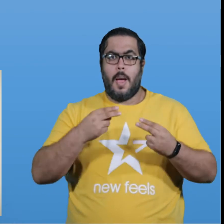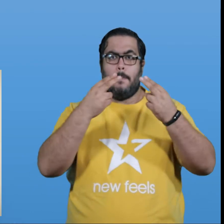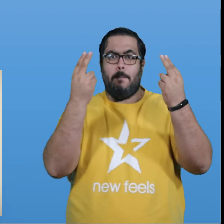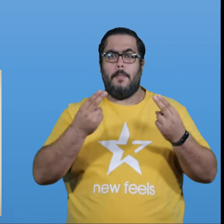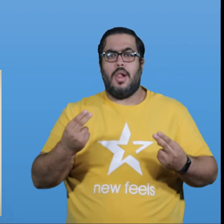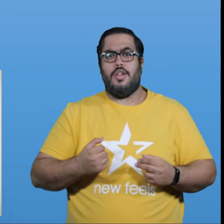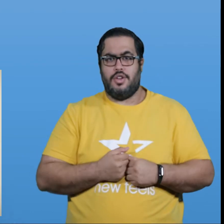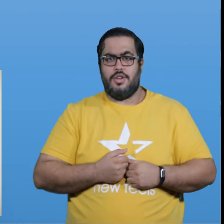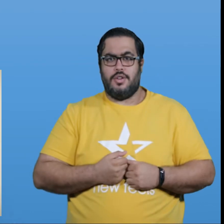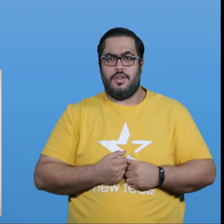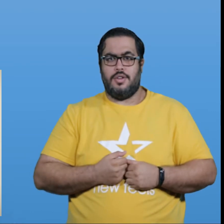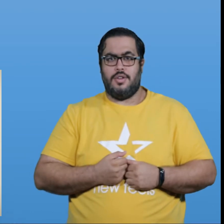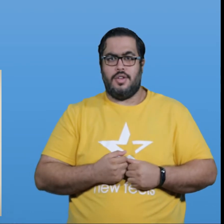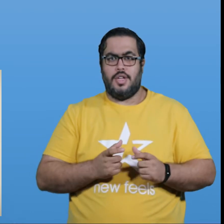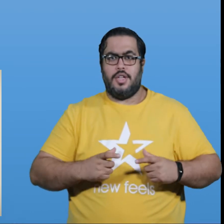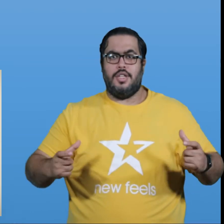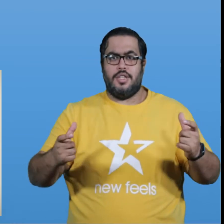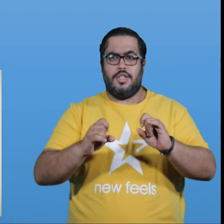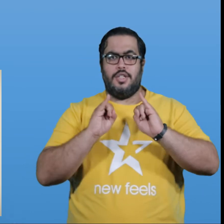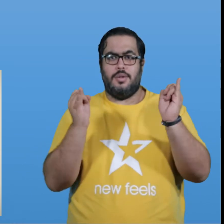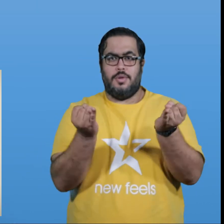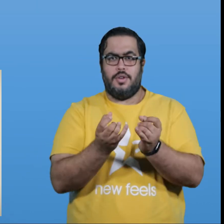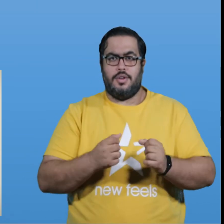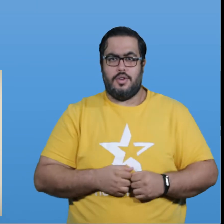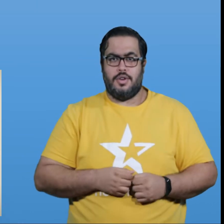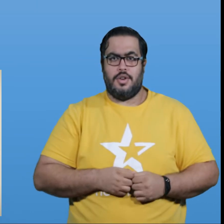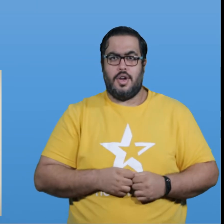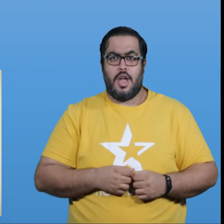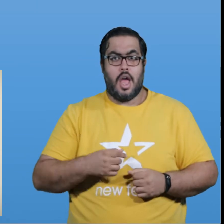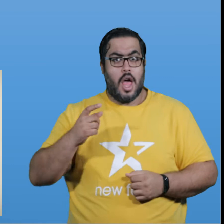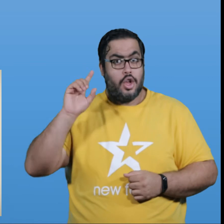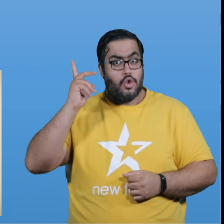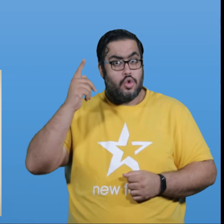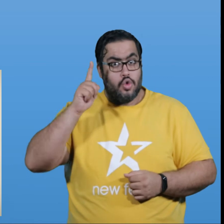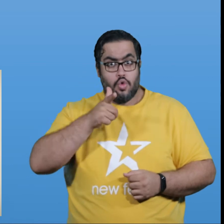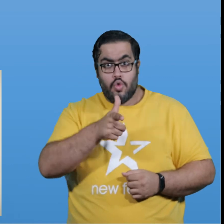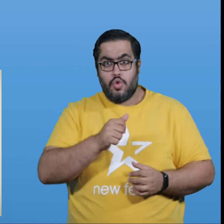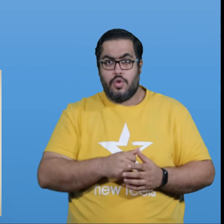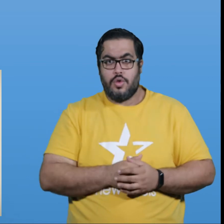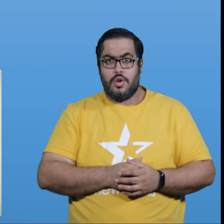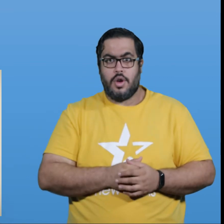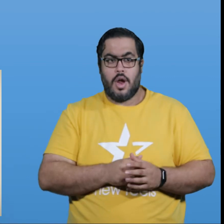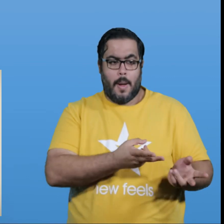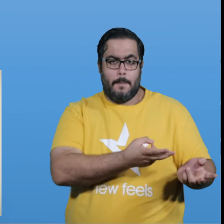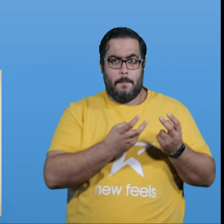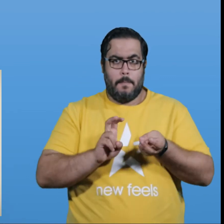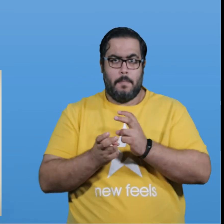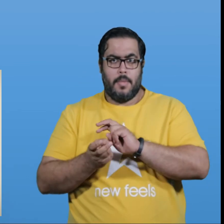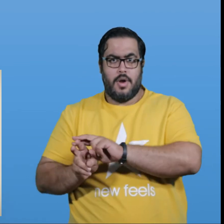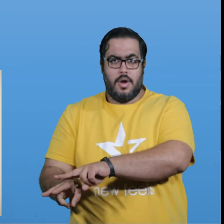This is our first sentence. Reem used pink ribbons to blank her